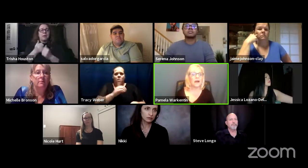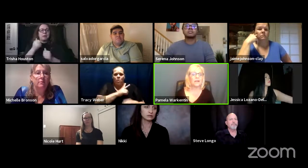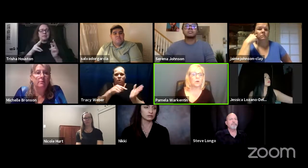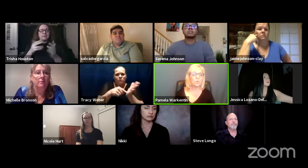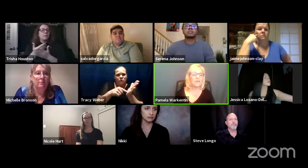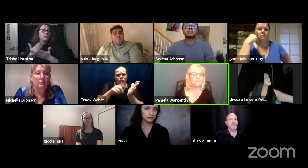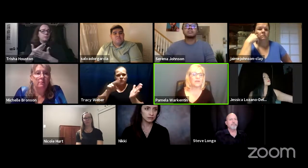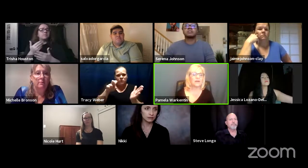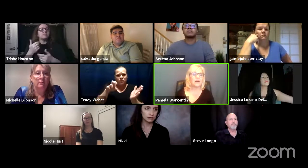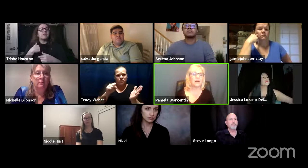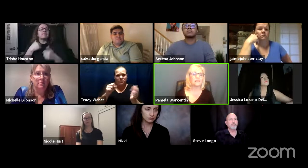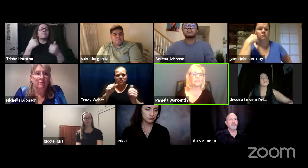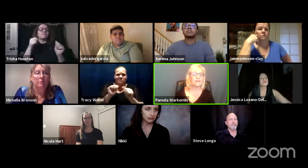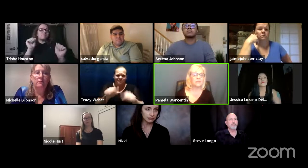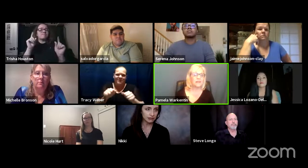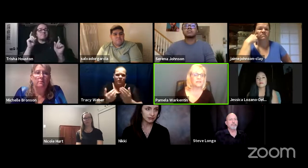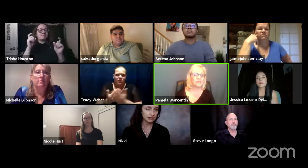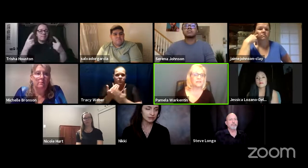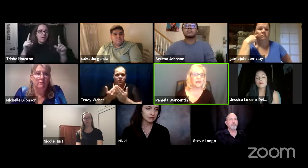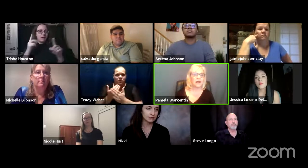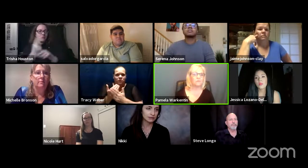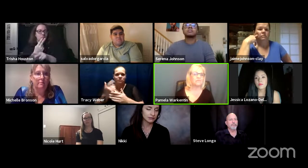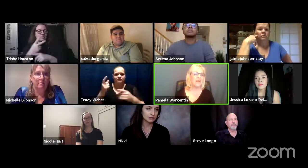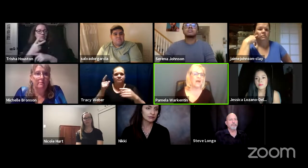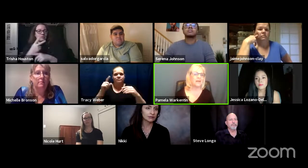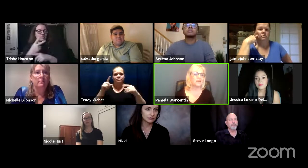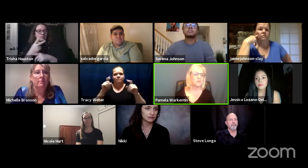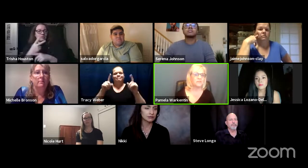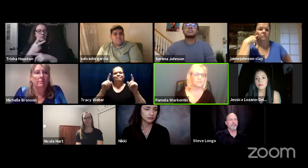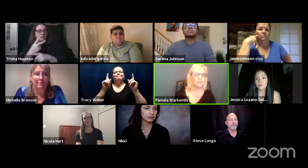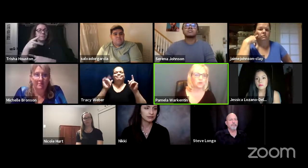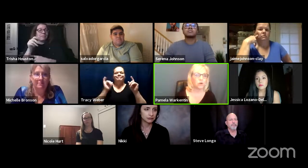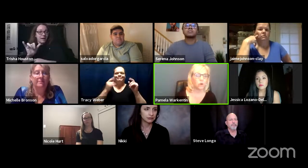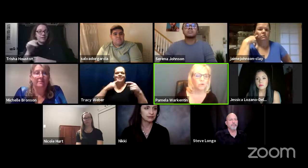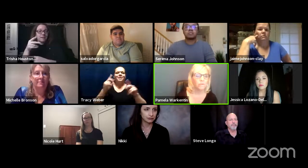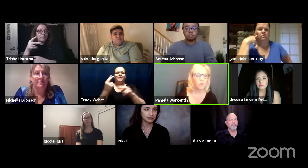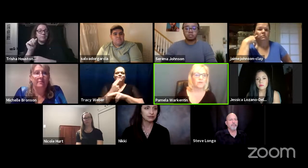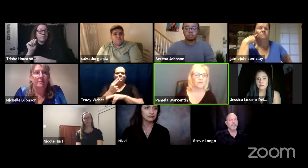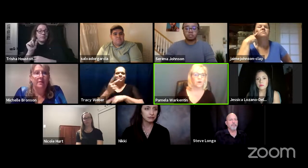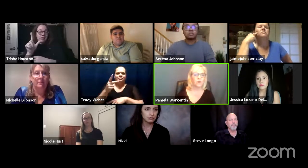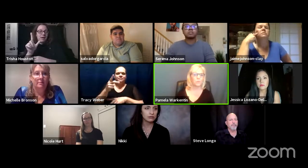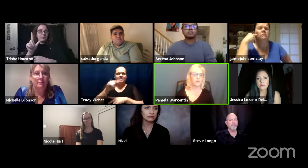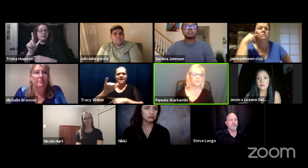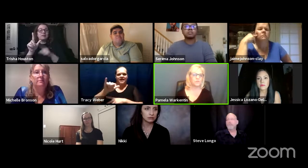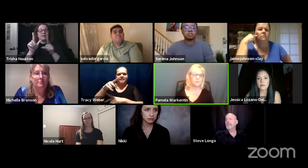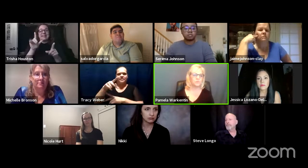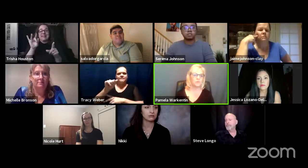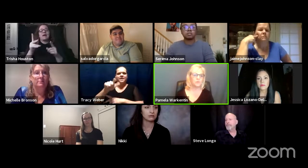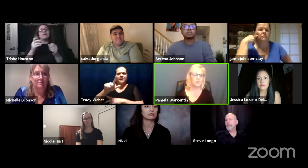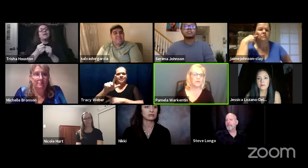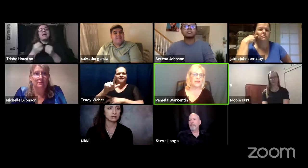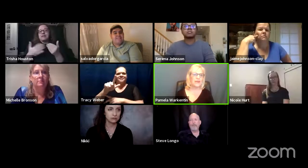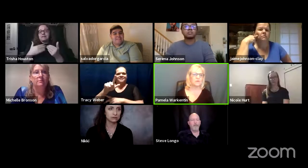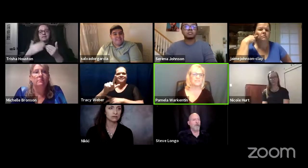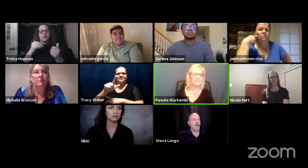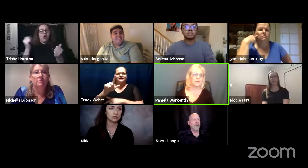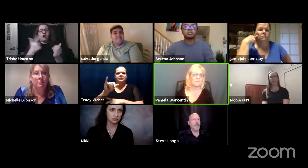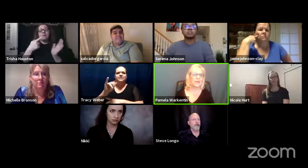I know we have been a little bit, we've had a little bit of a struggle with our board dues. We now have set up a